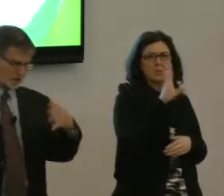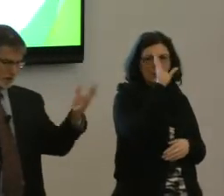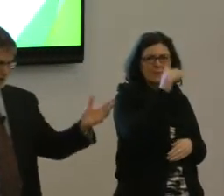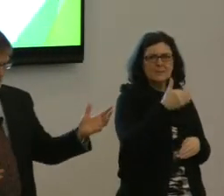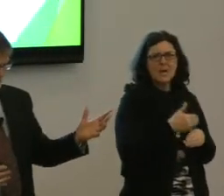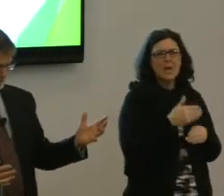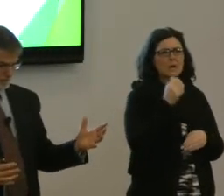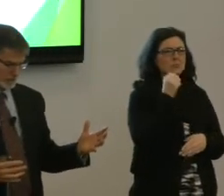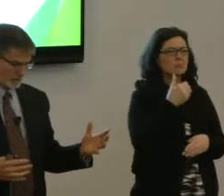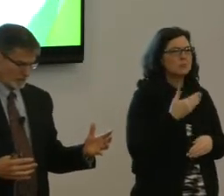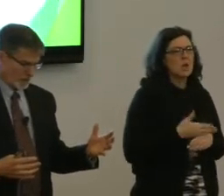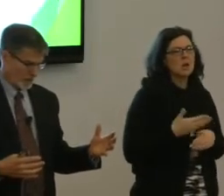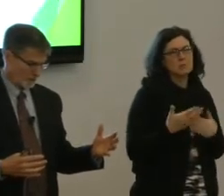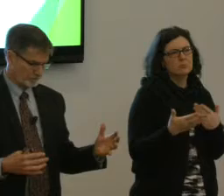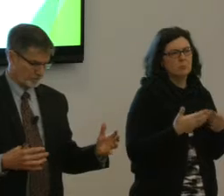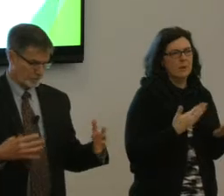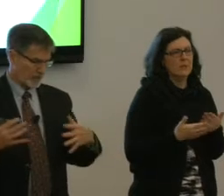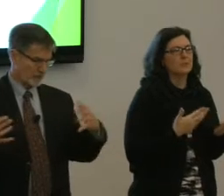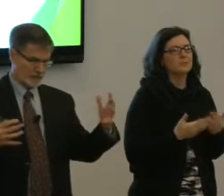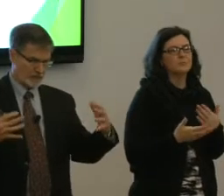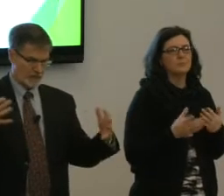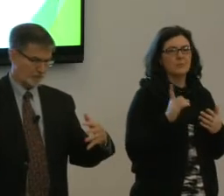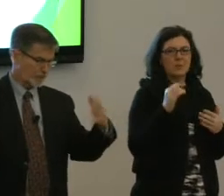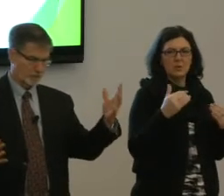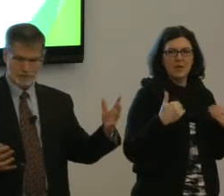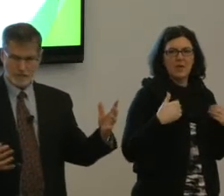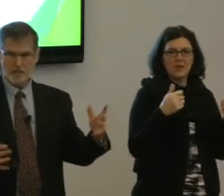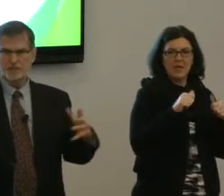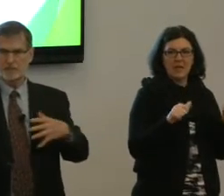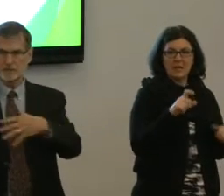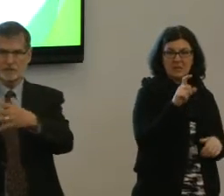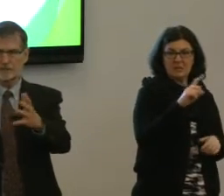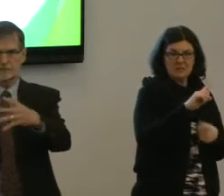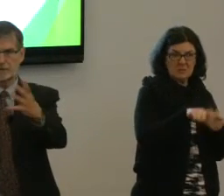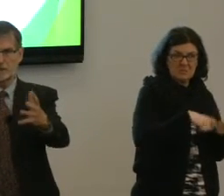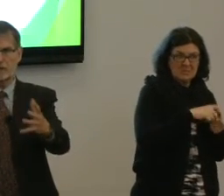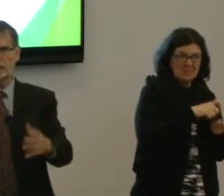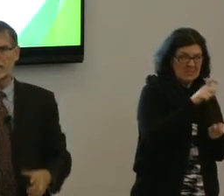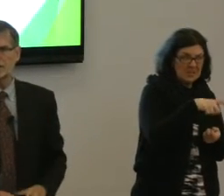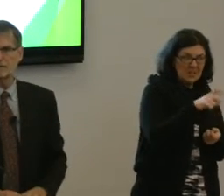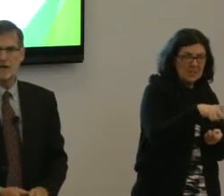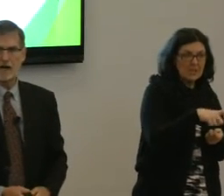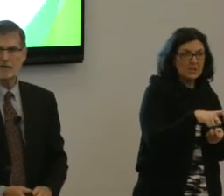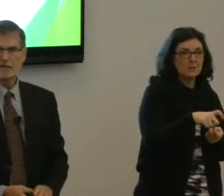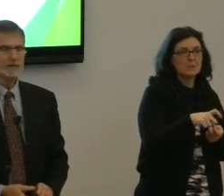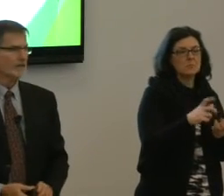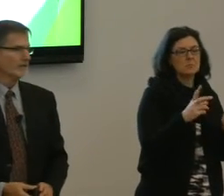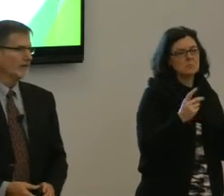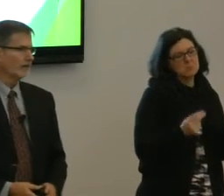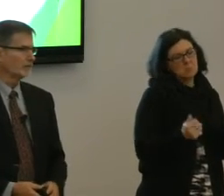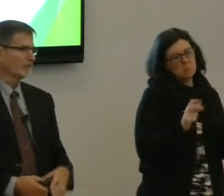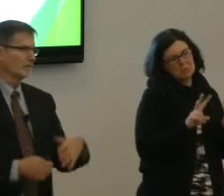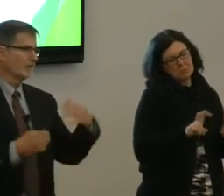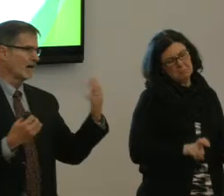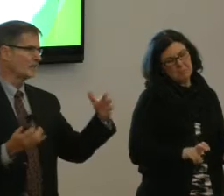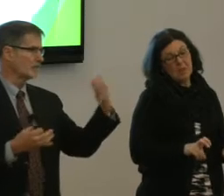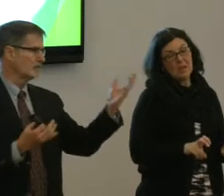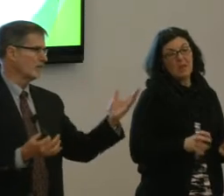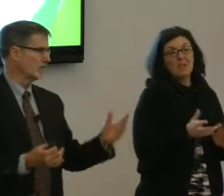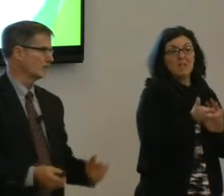son or your daughter, do they have any kind of particular needs?" And it's pretty quickly identified. And